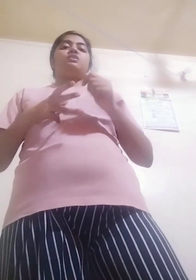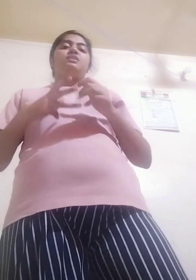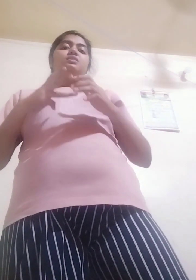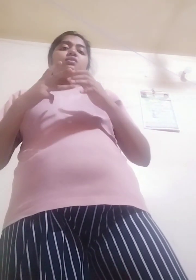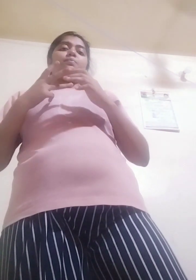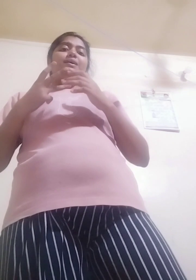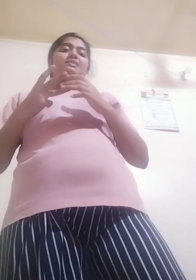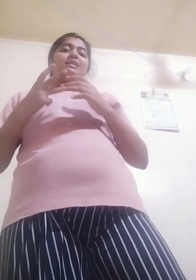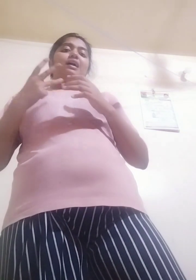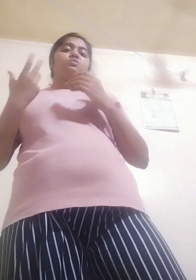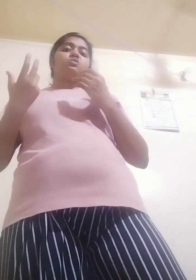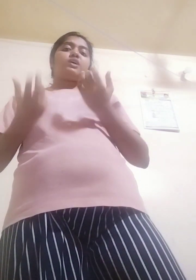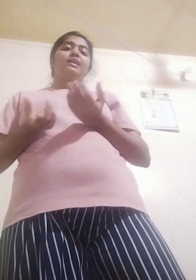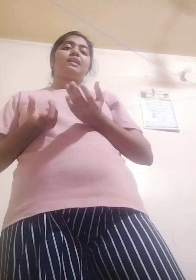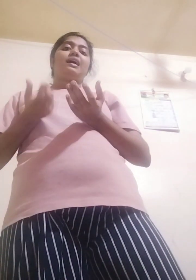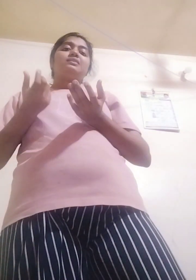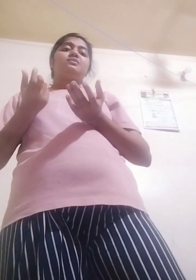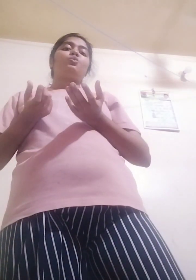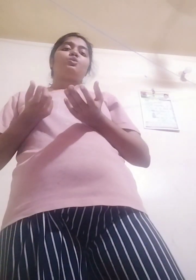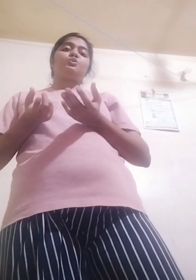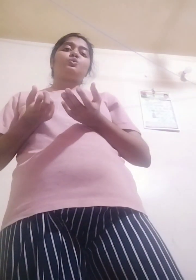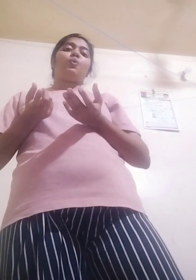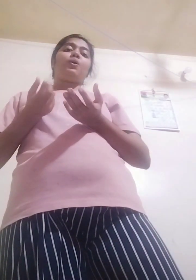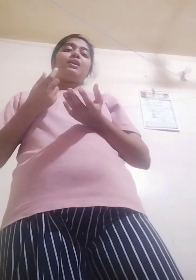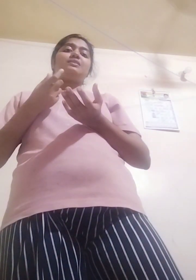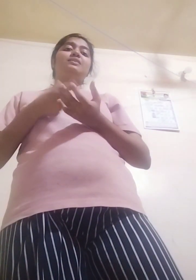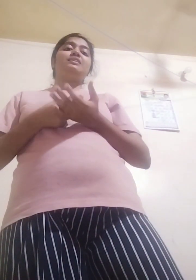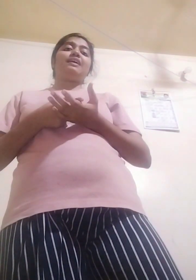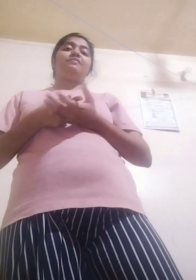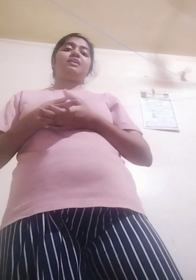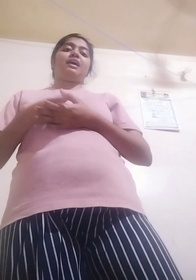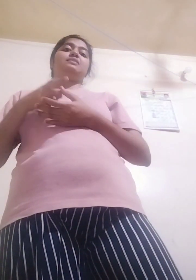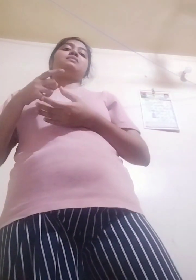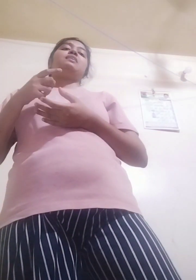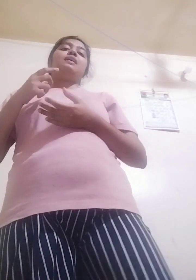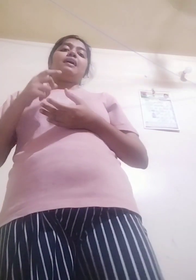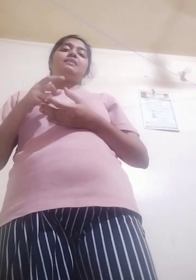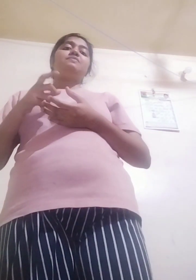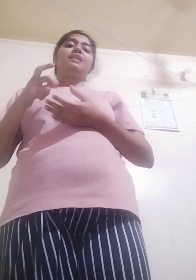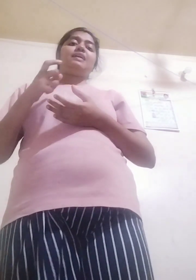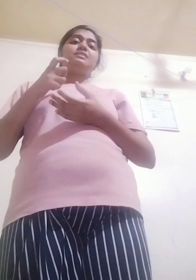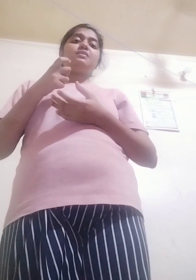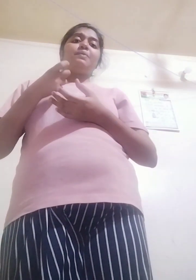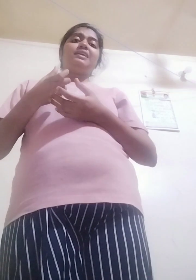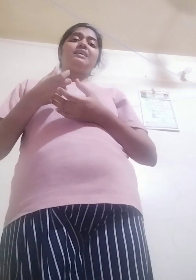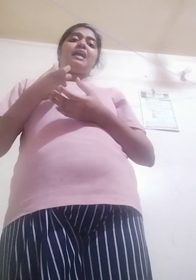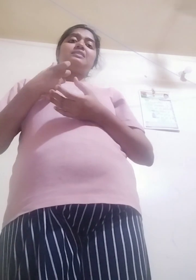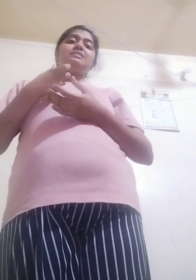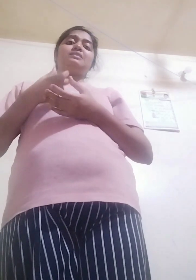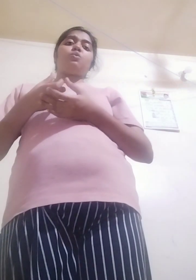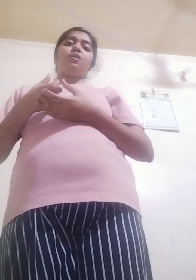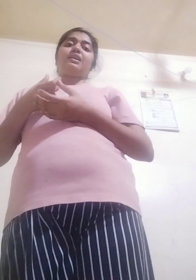this base class or child class is also called as the derived class, as well as the main class is called as